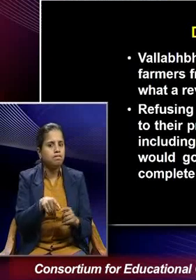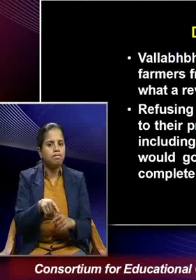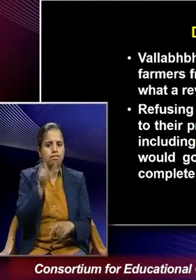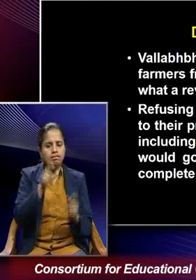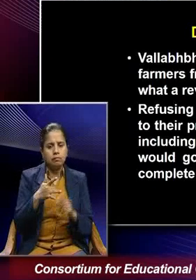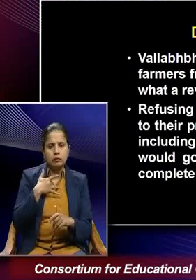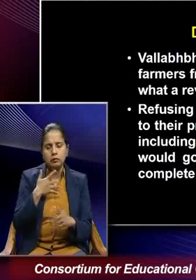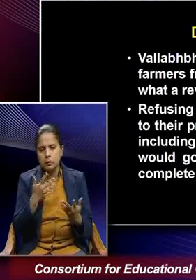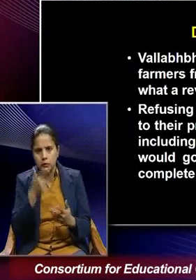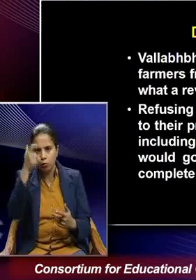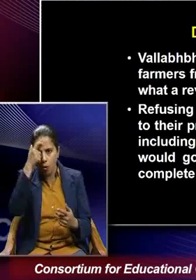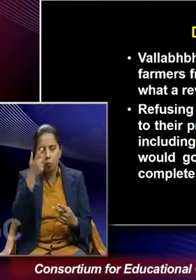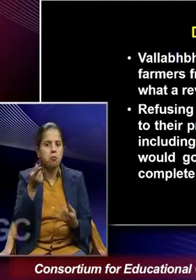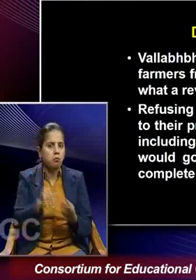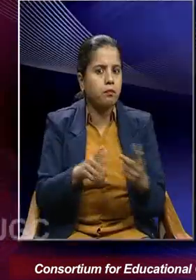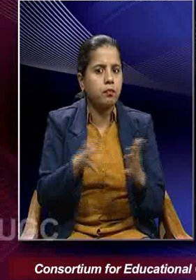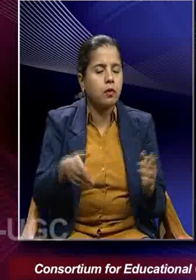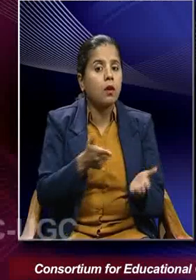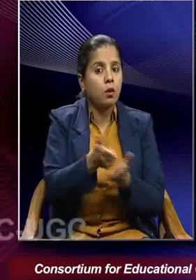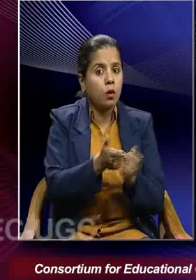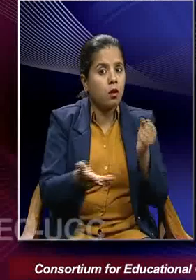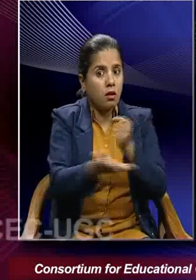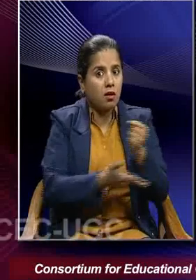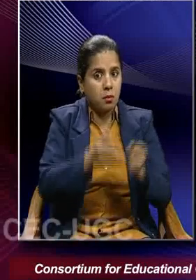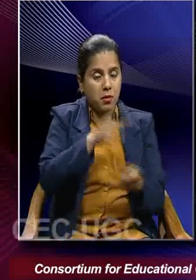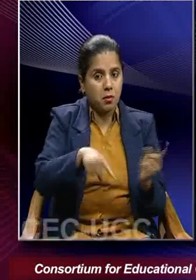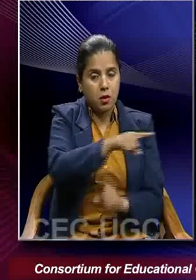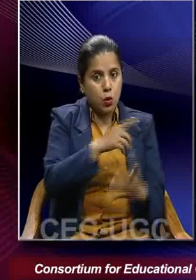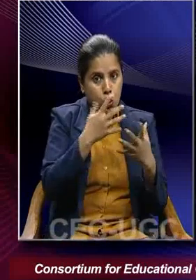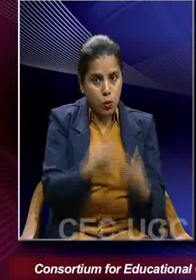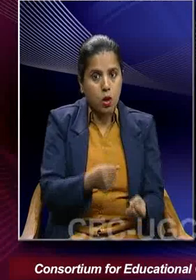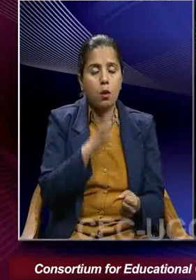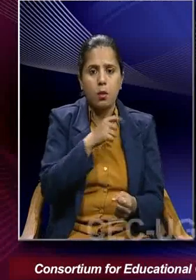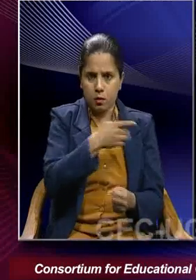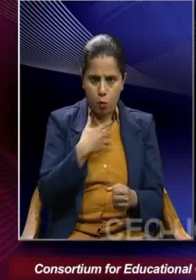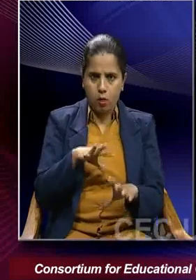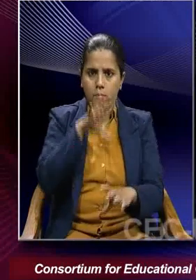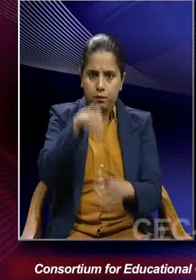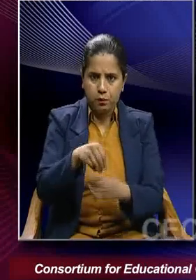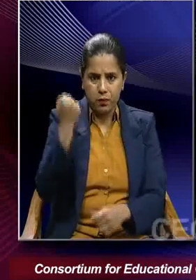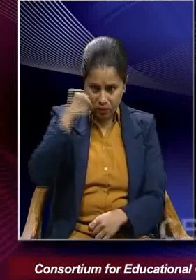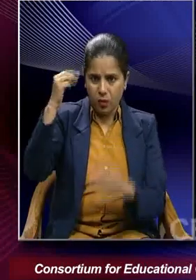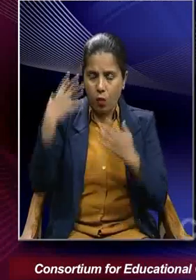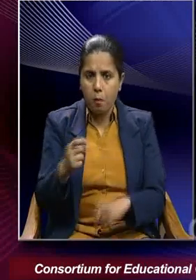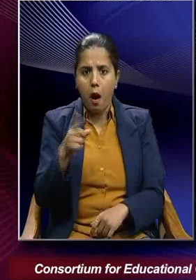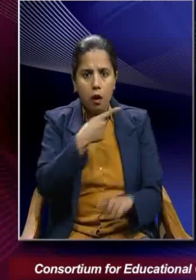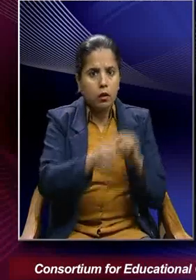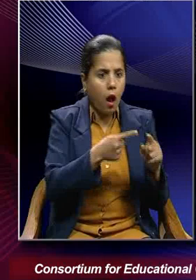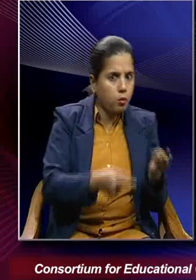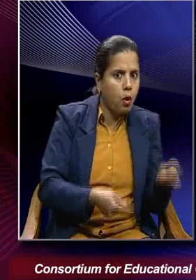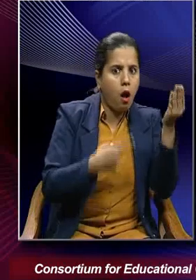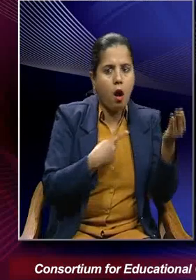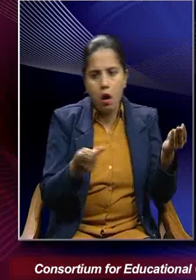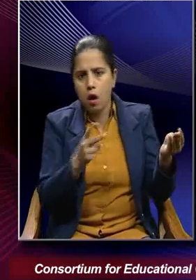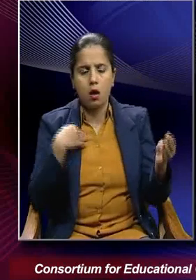decimation for the farmers, those who wanted to in a way participate in the movement. And he